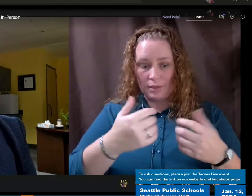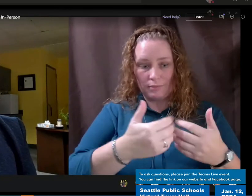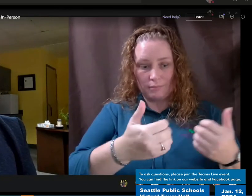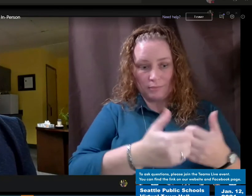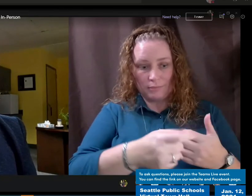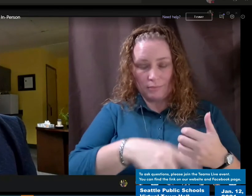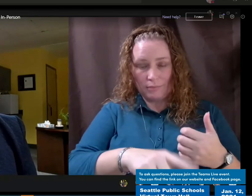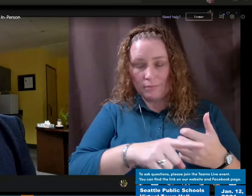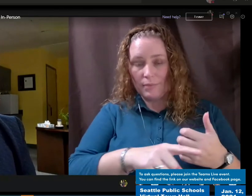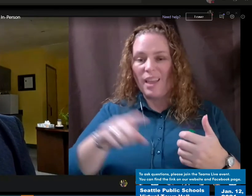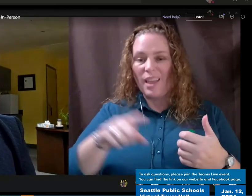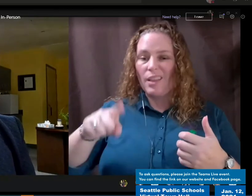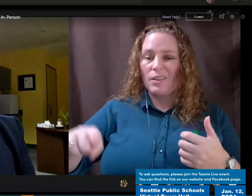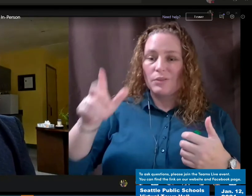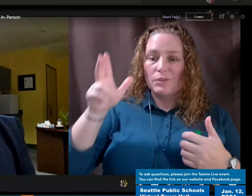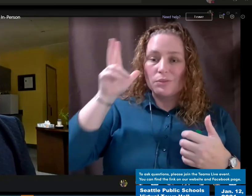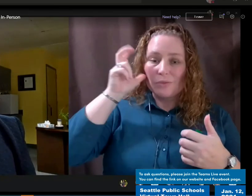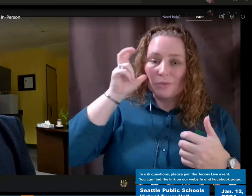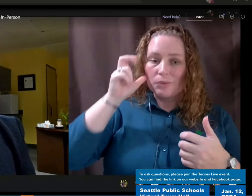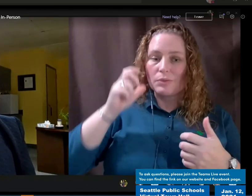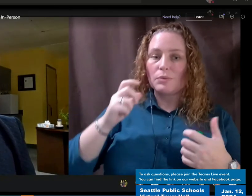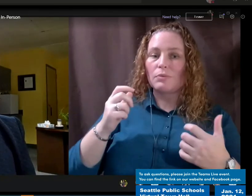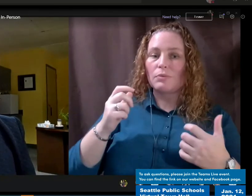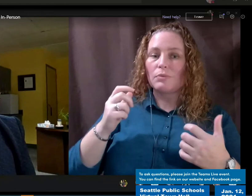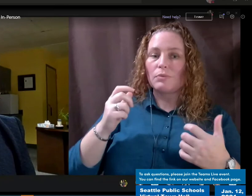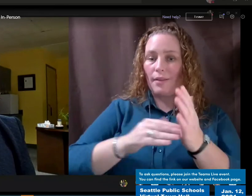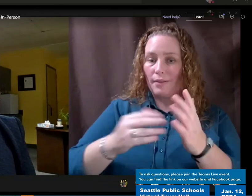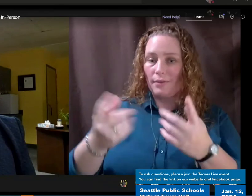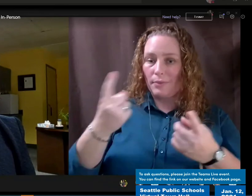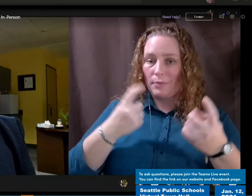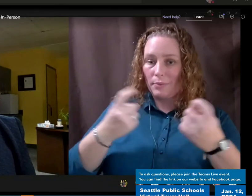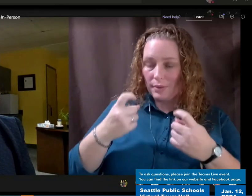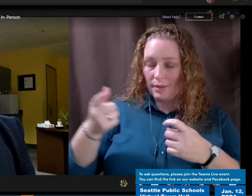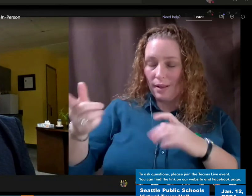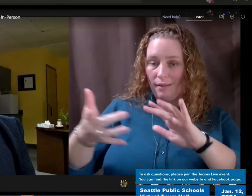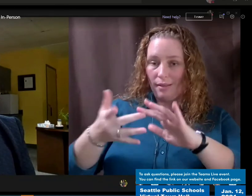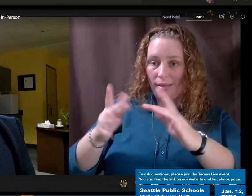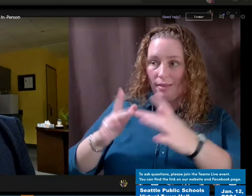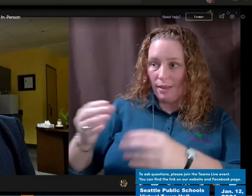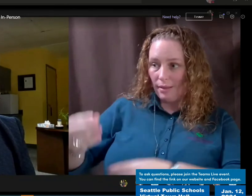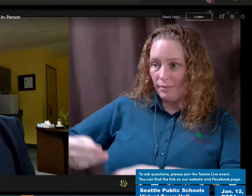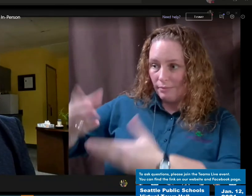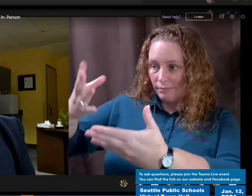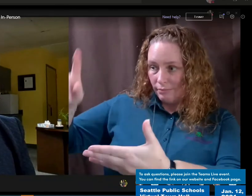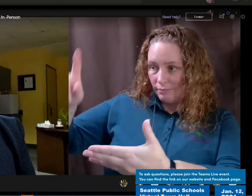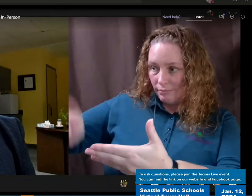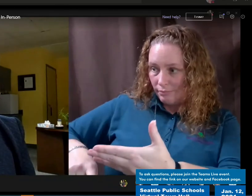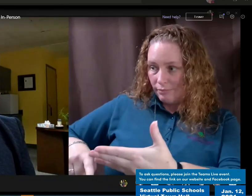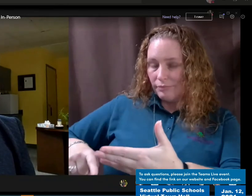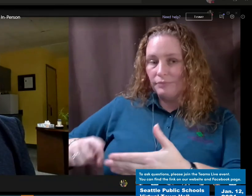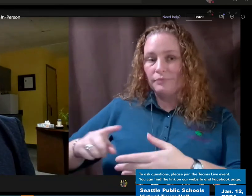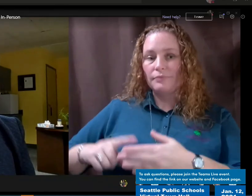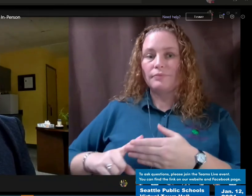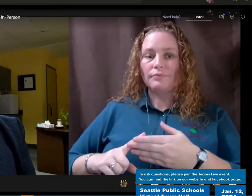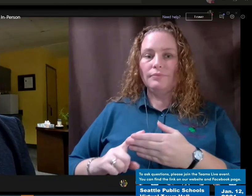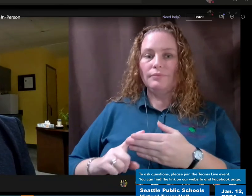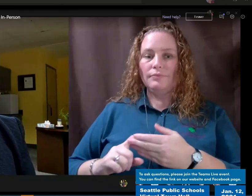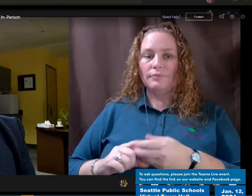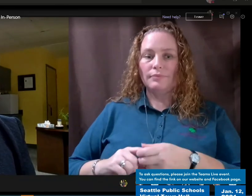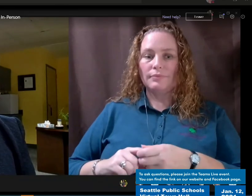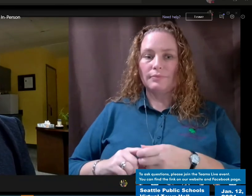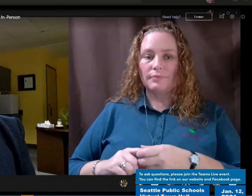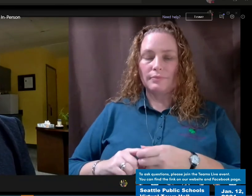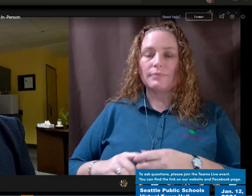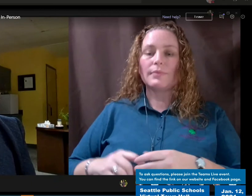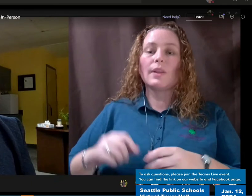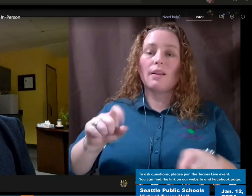a frequently asked questions on our website. We are lifting a bargaining website as well,